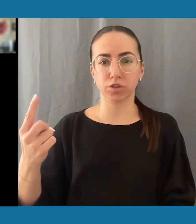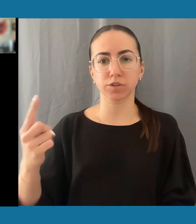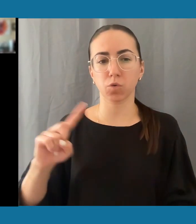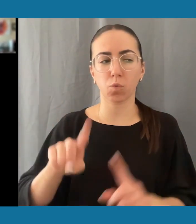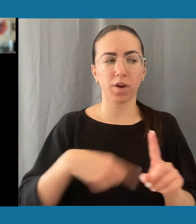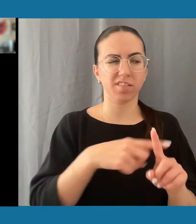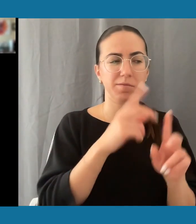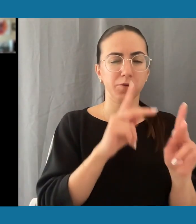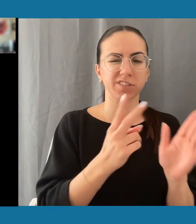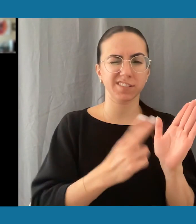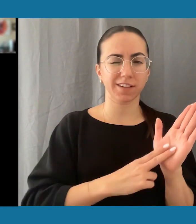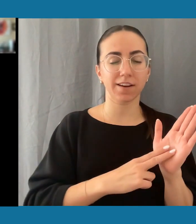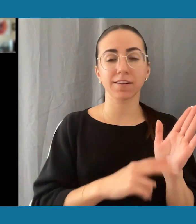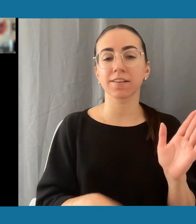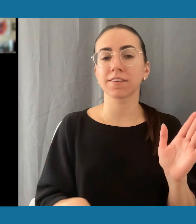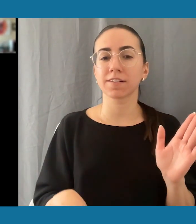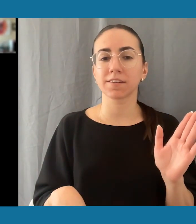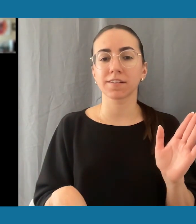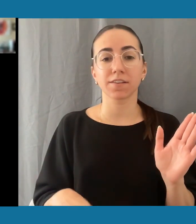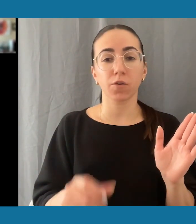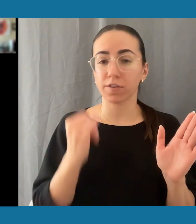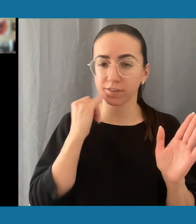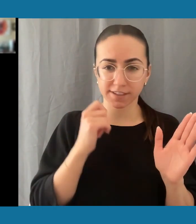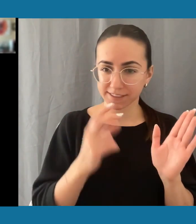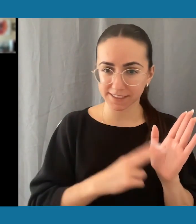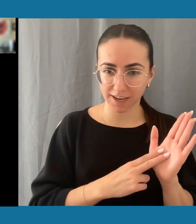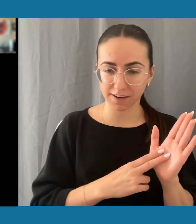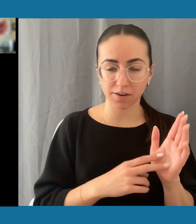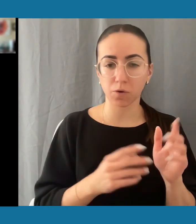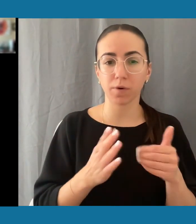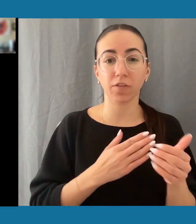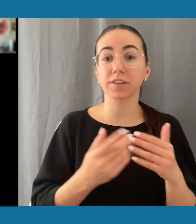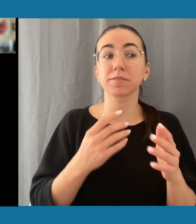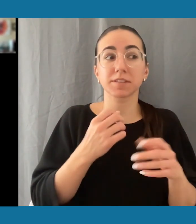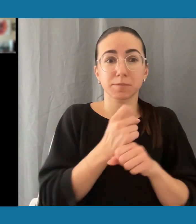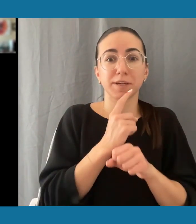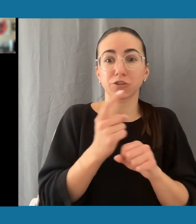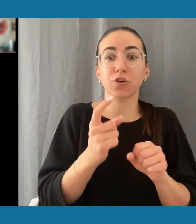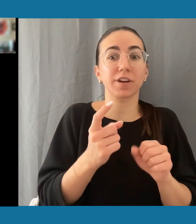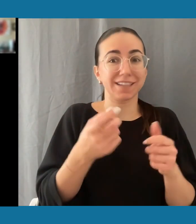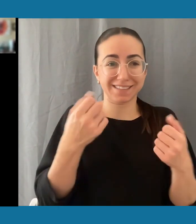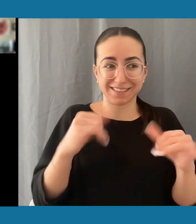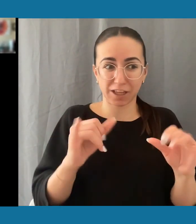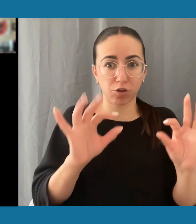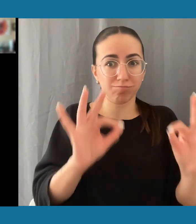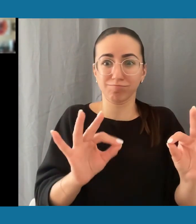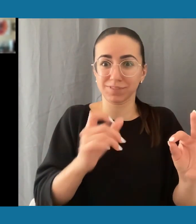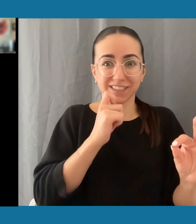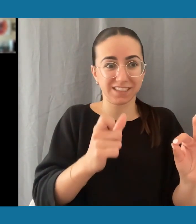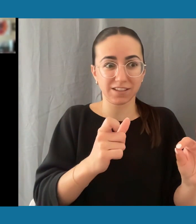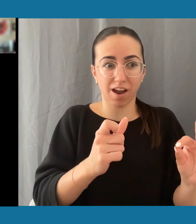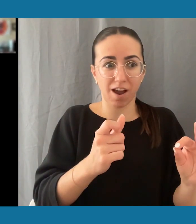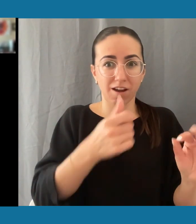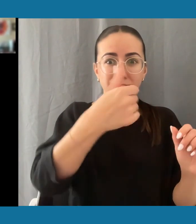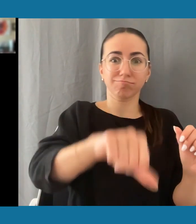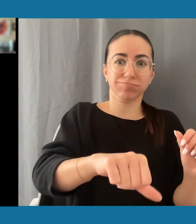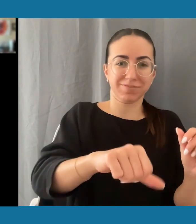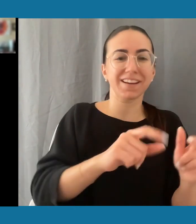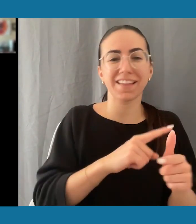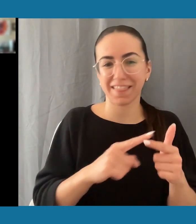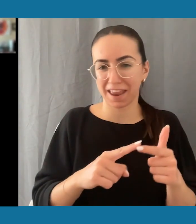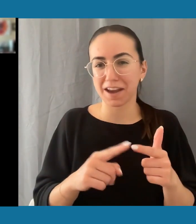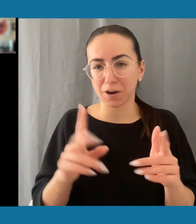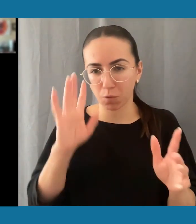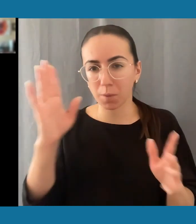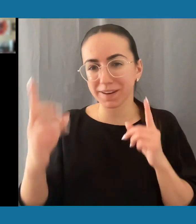as long as he doesn't veto it, and we receive no indication that that is something that is being considered. So the